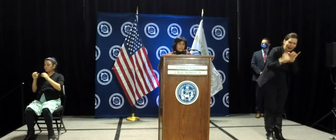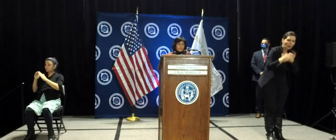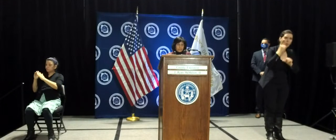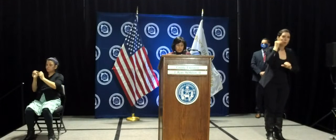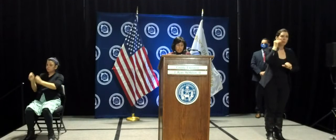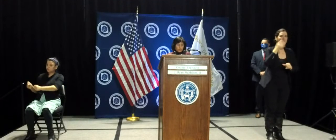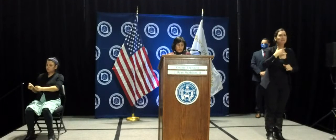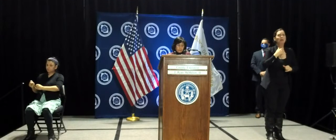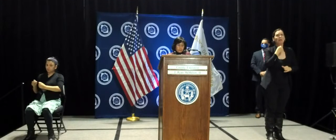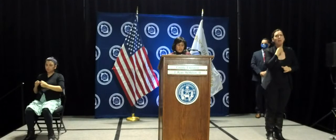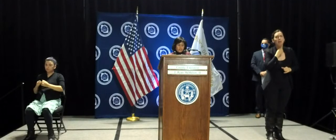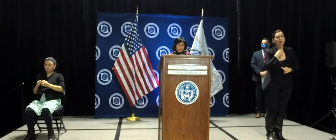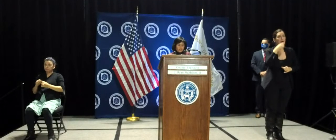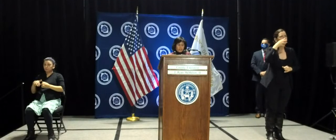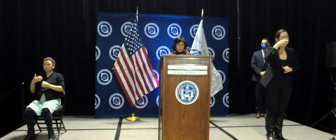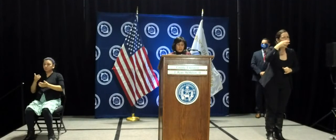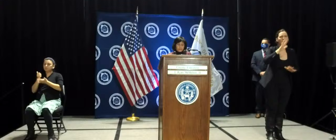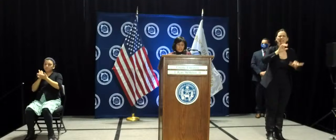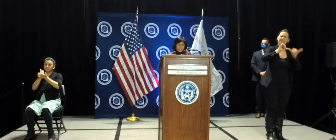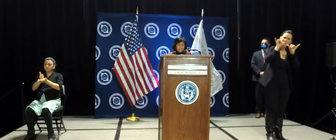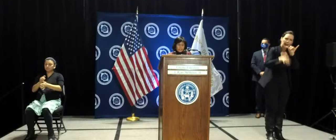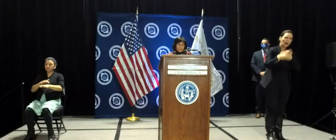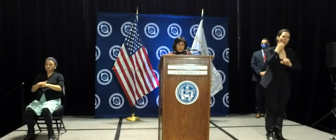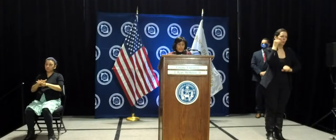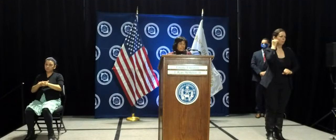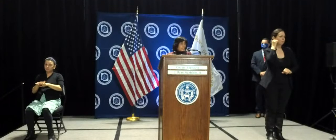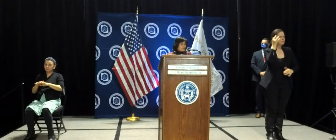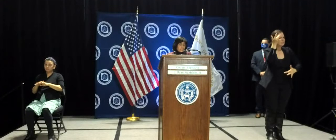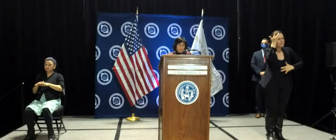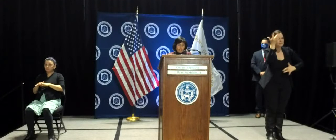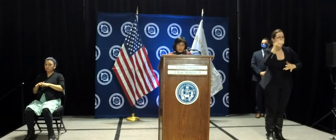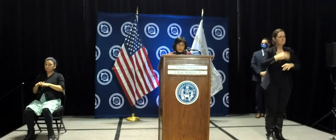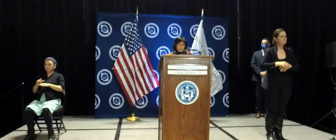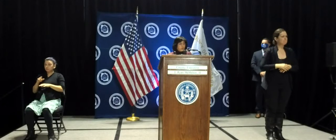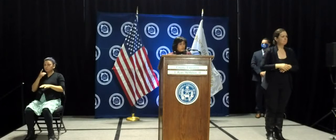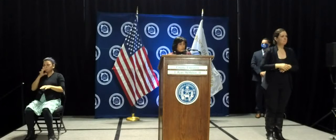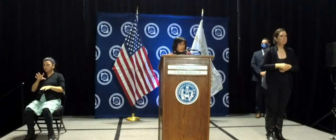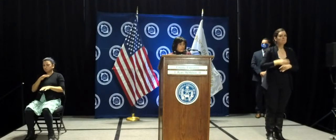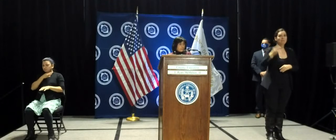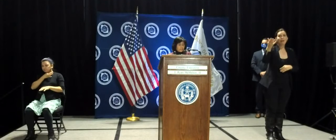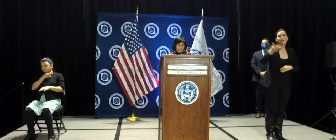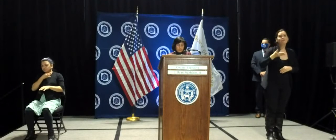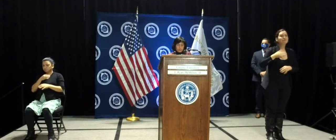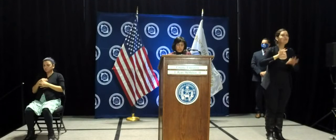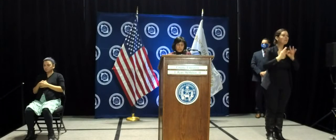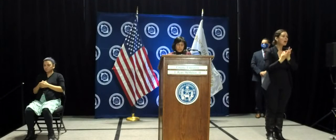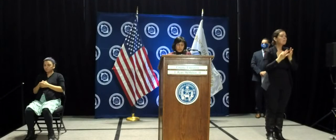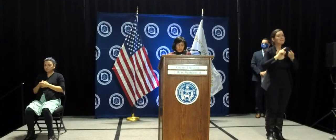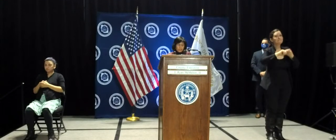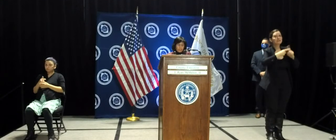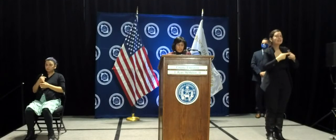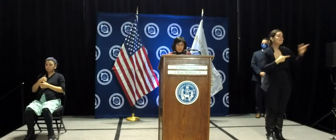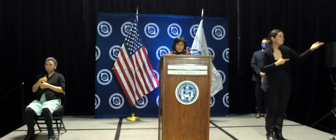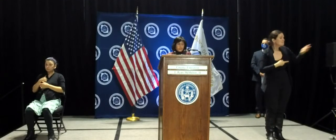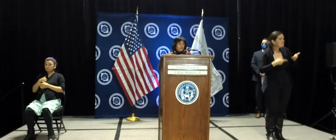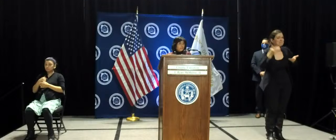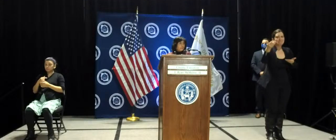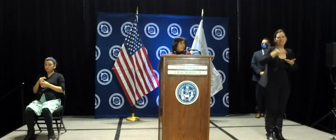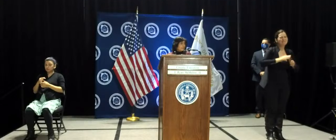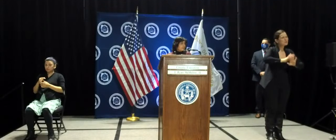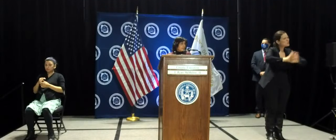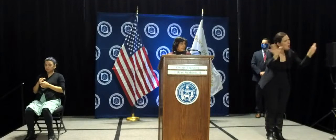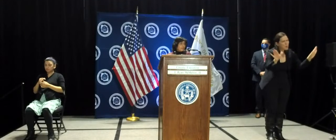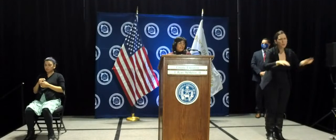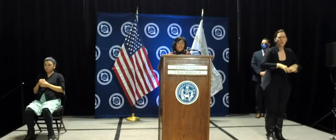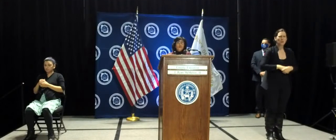together, as we have continued to talk about that, at least for now, even with the vaccine that will continue, you